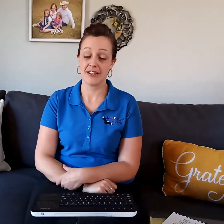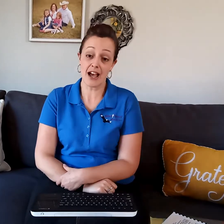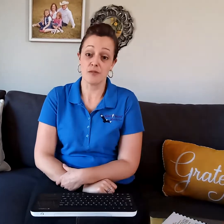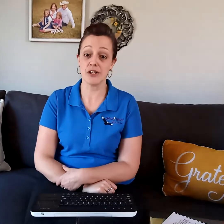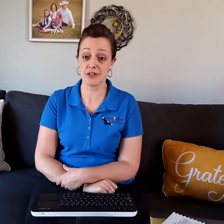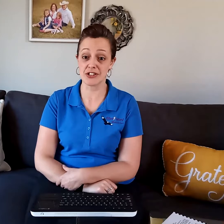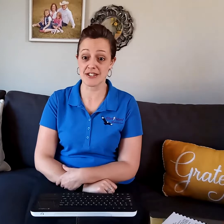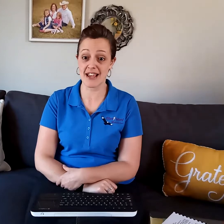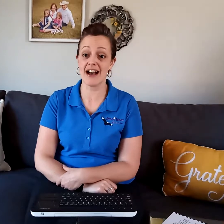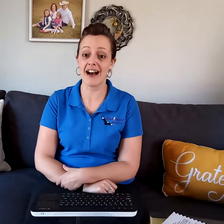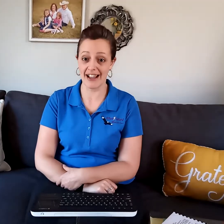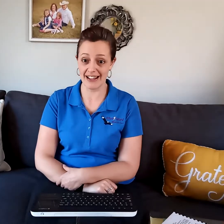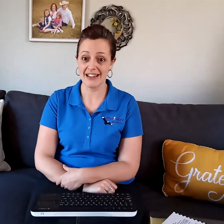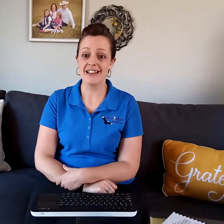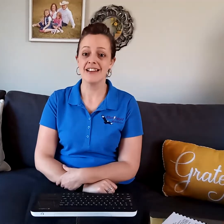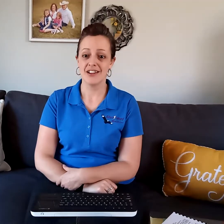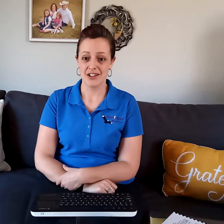Yeah, well, you could just say hi.